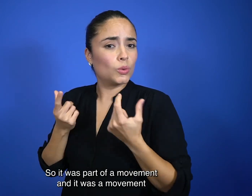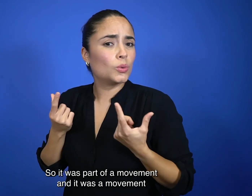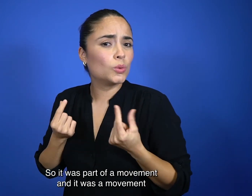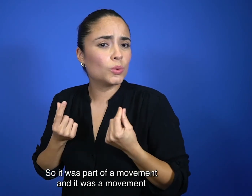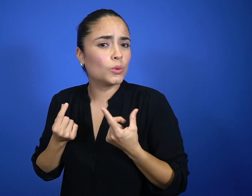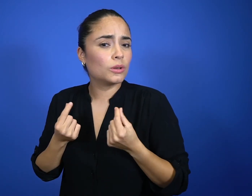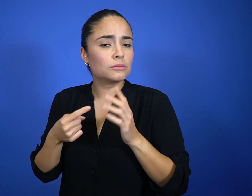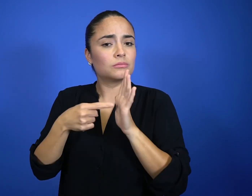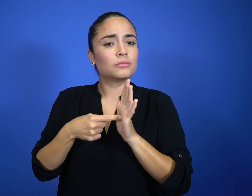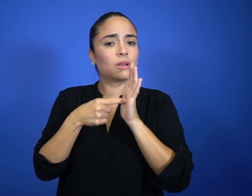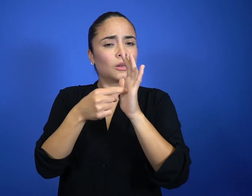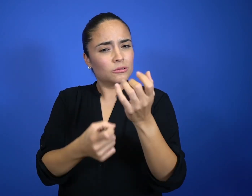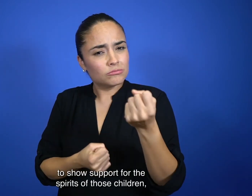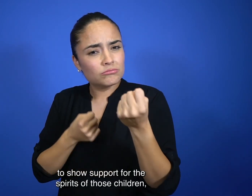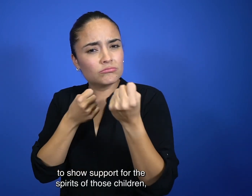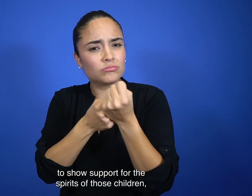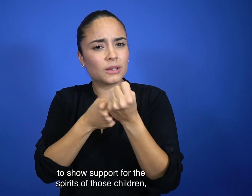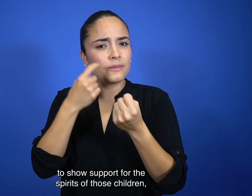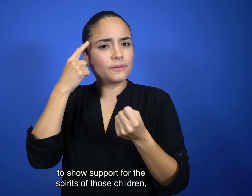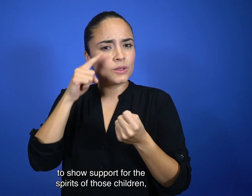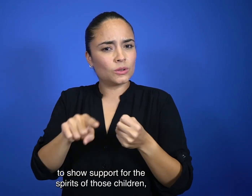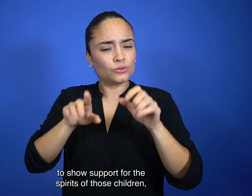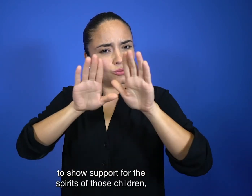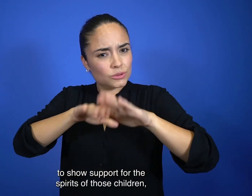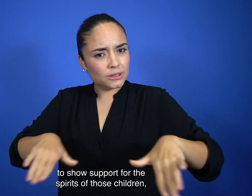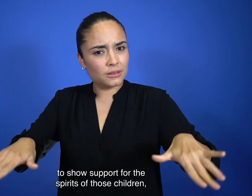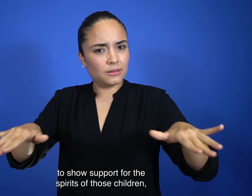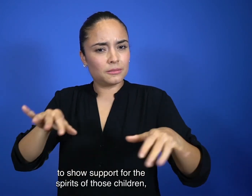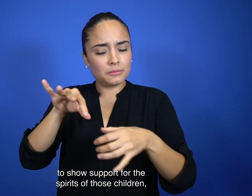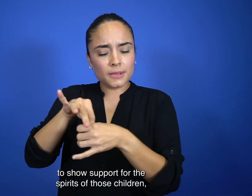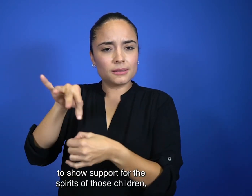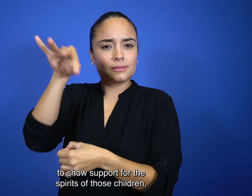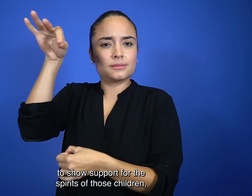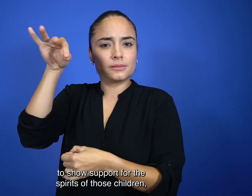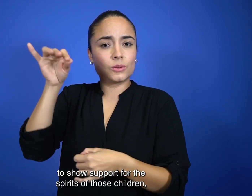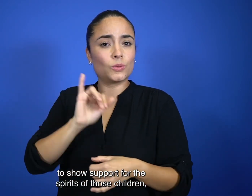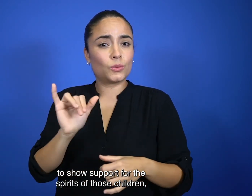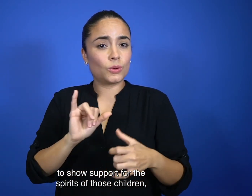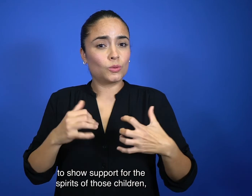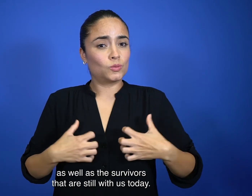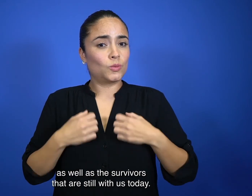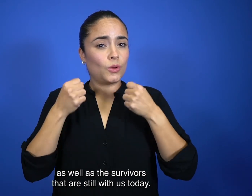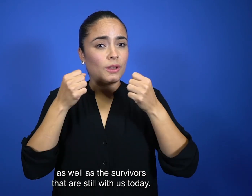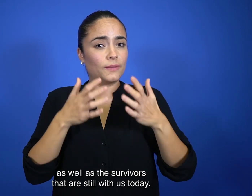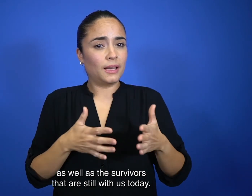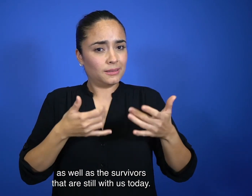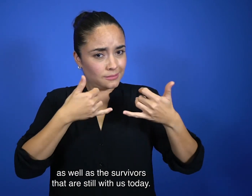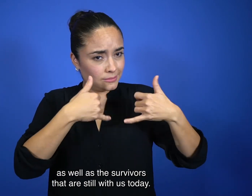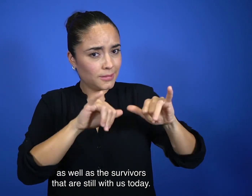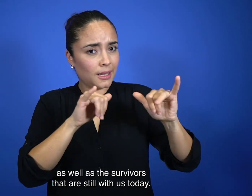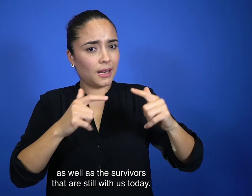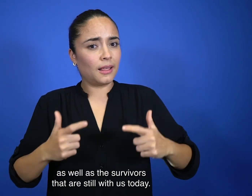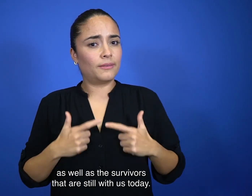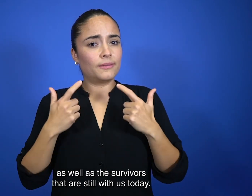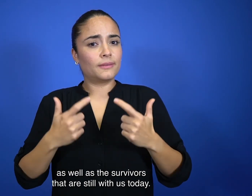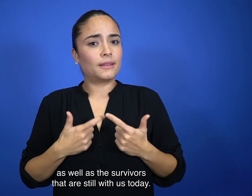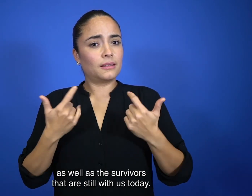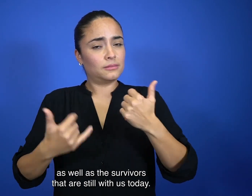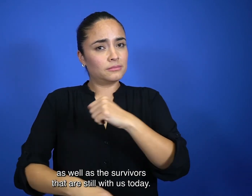movement to show support for the spirits of those children, as well as the survivors that are